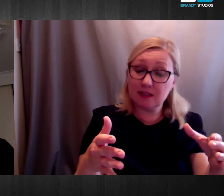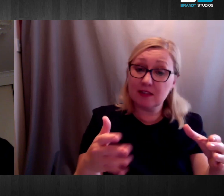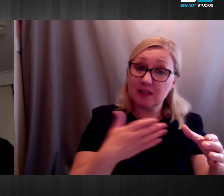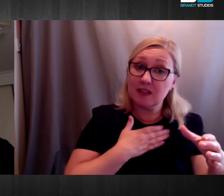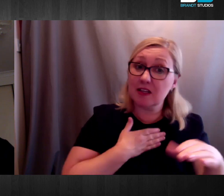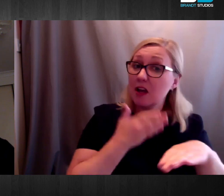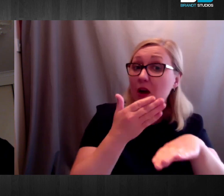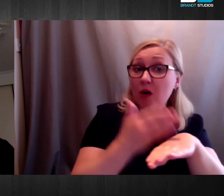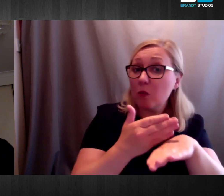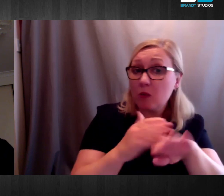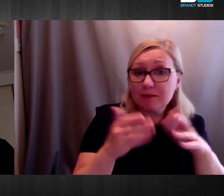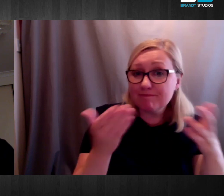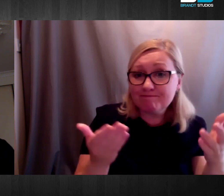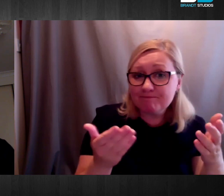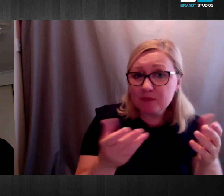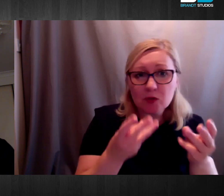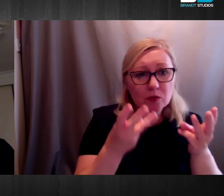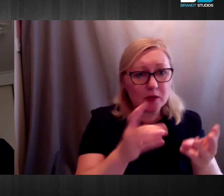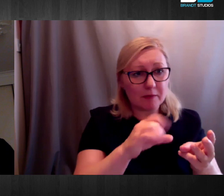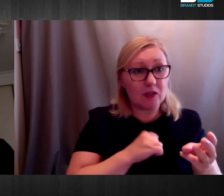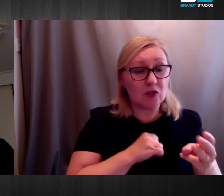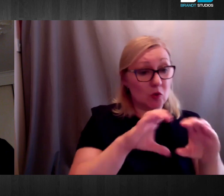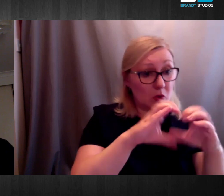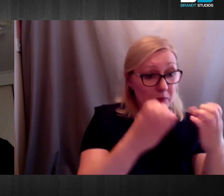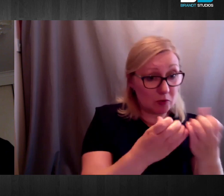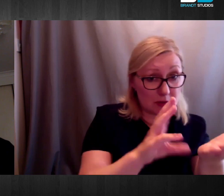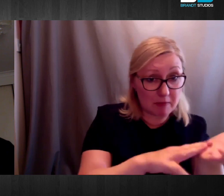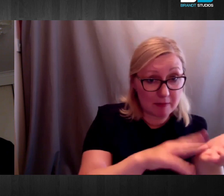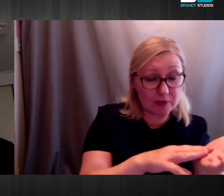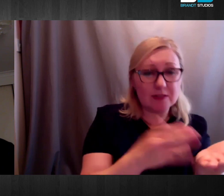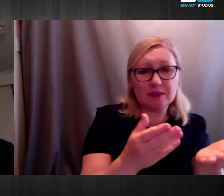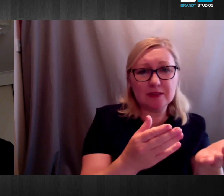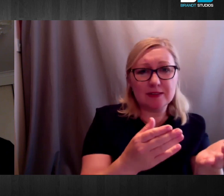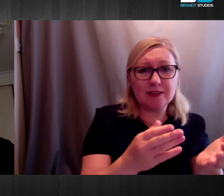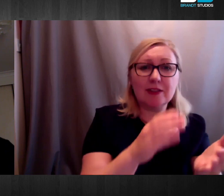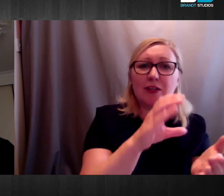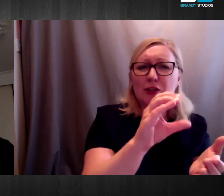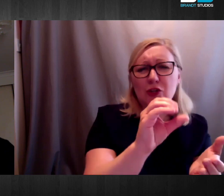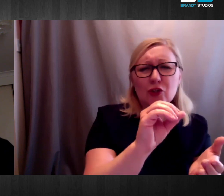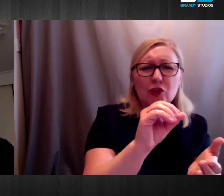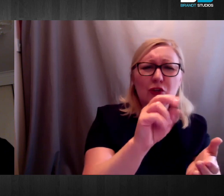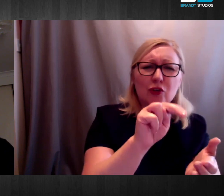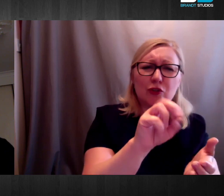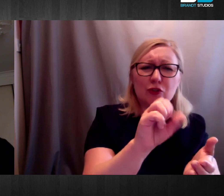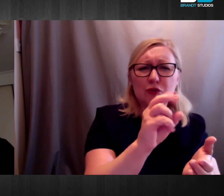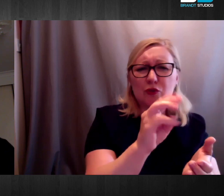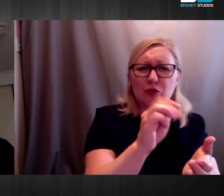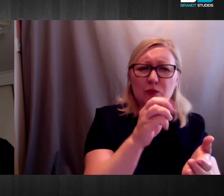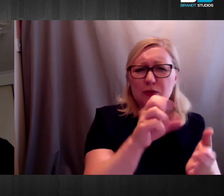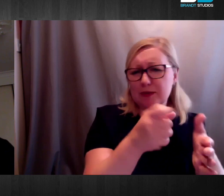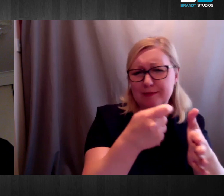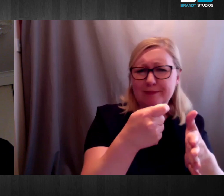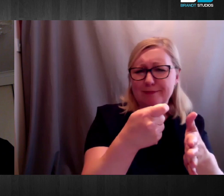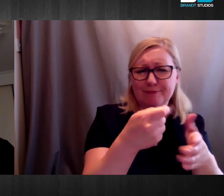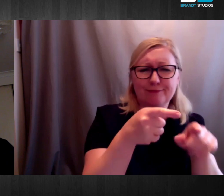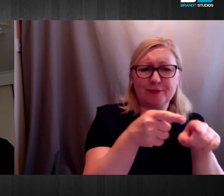PPI, could be central to the research that was done. So, I've got a